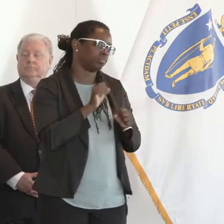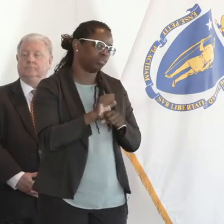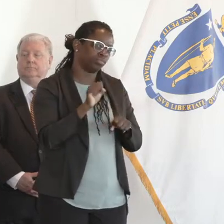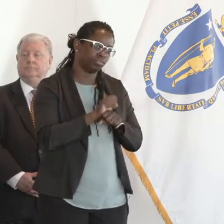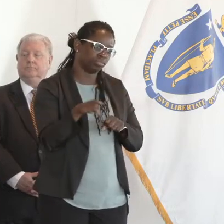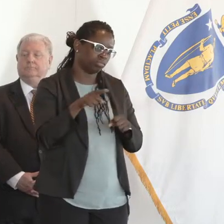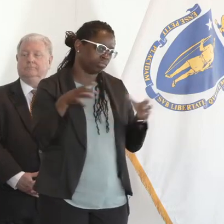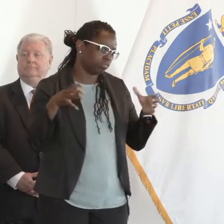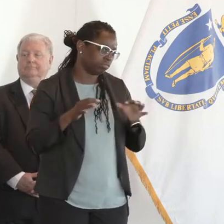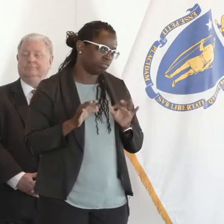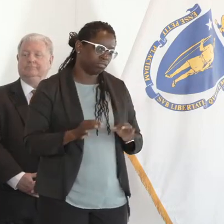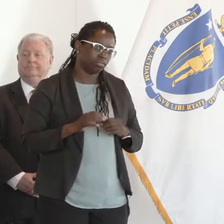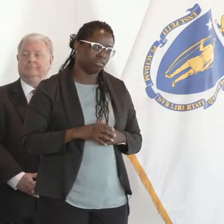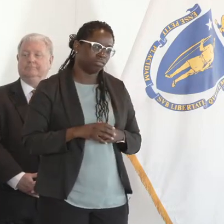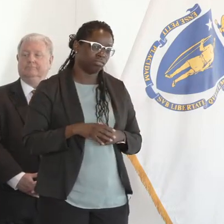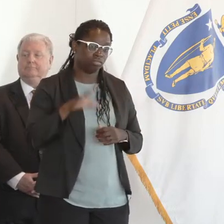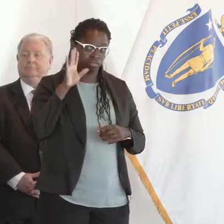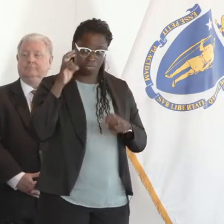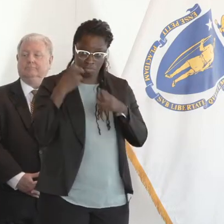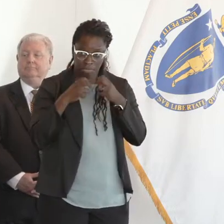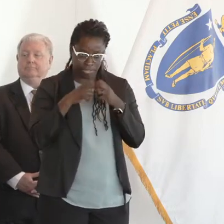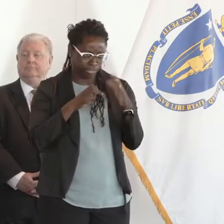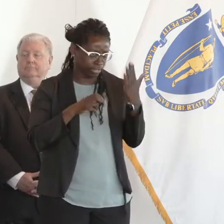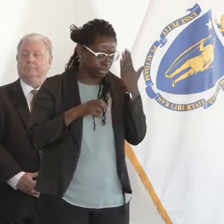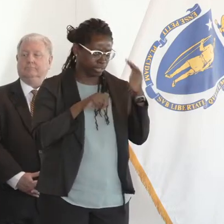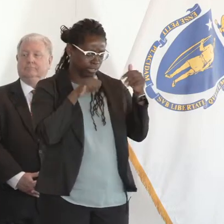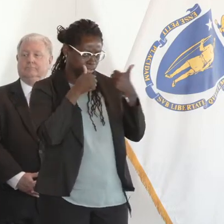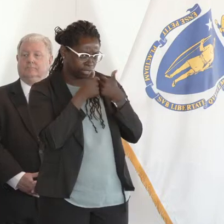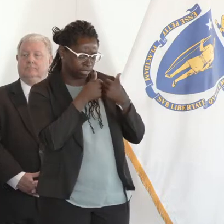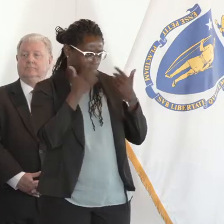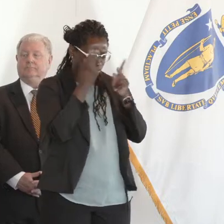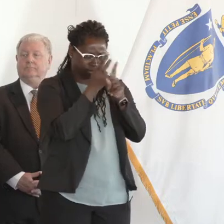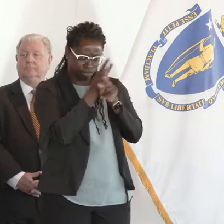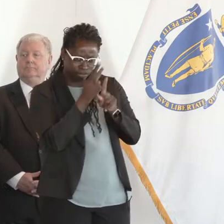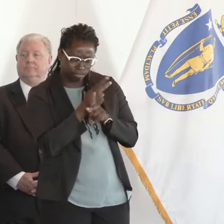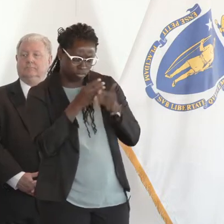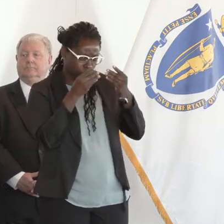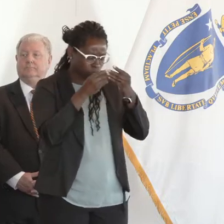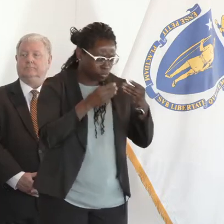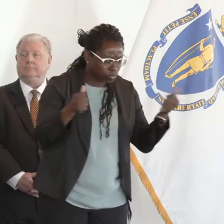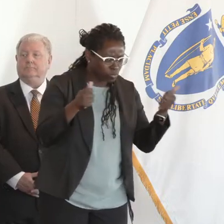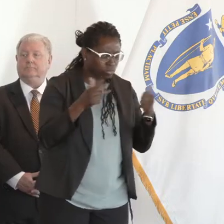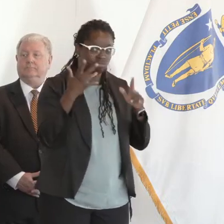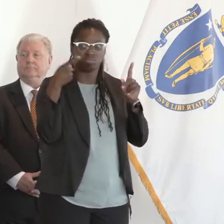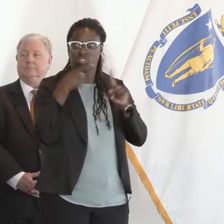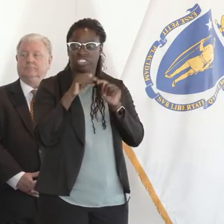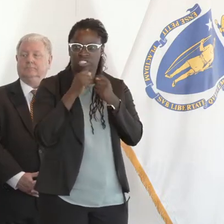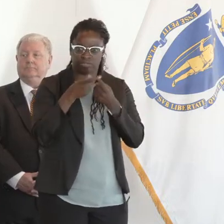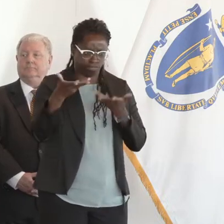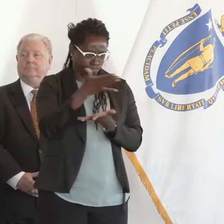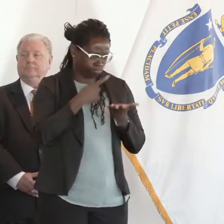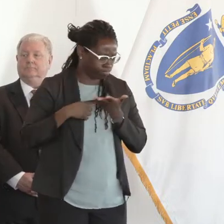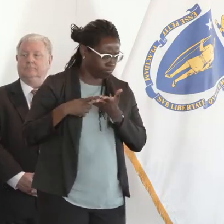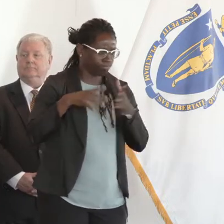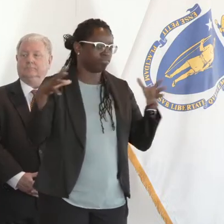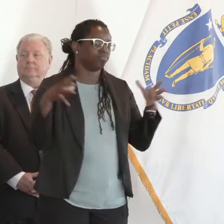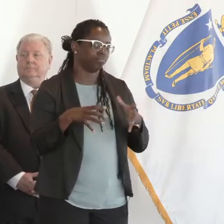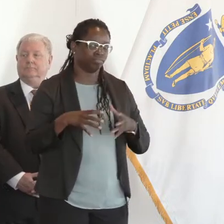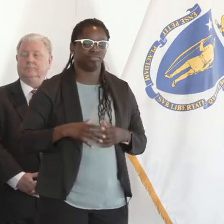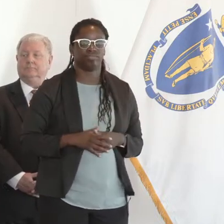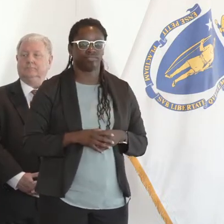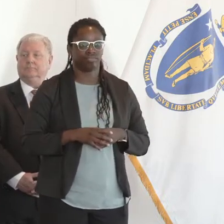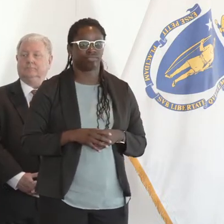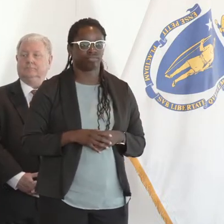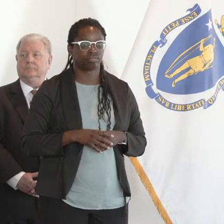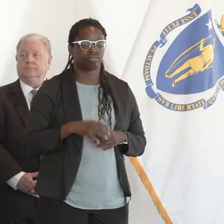face today, we're only going to accomplish and find solutions through teamwork, through working together. Each of us has something to bring to the